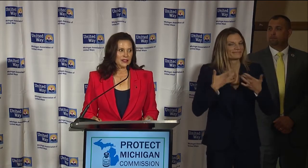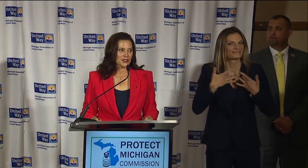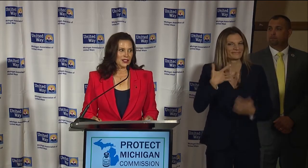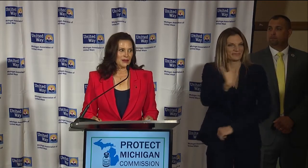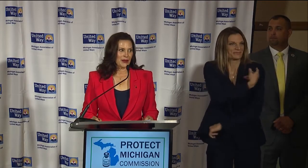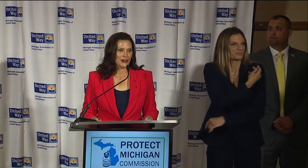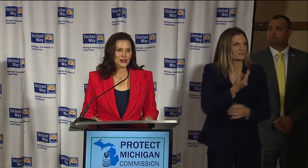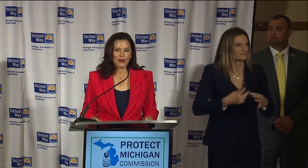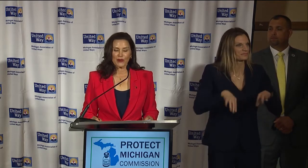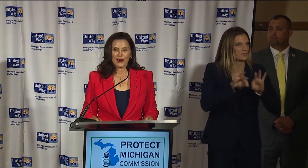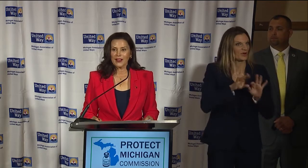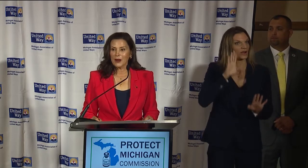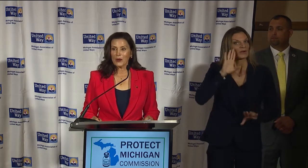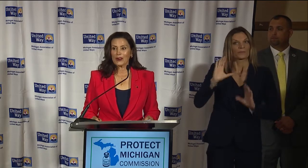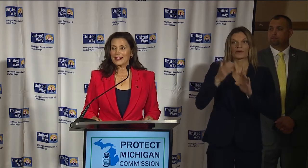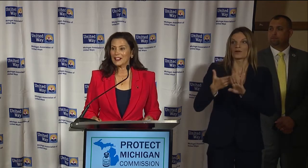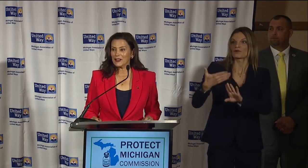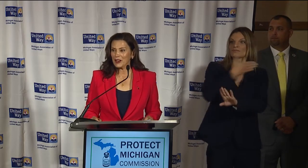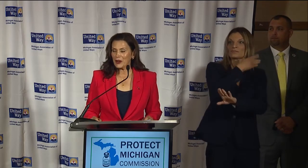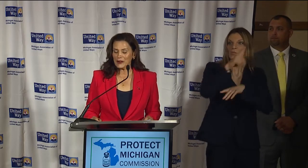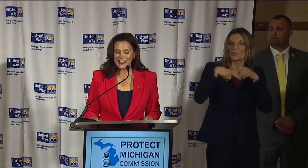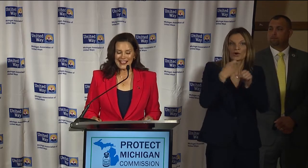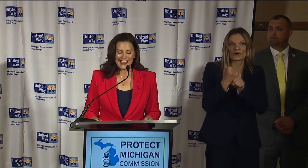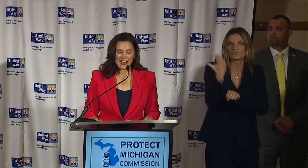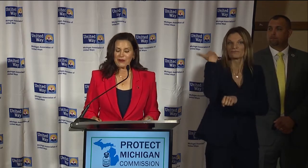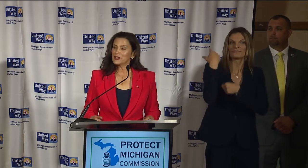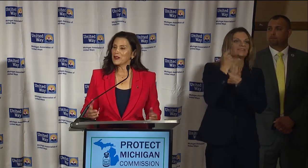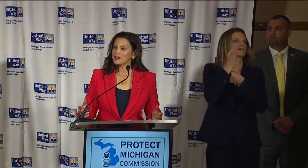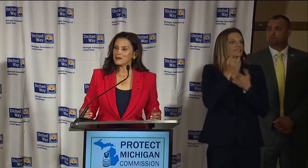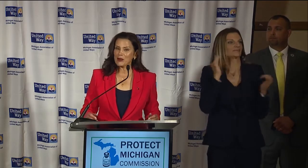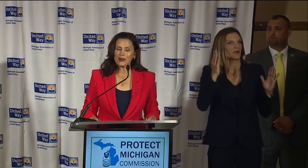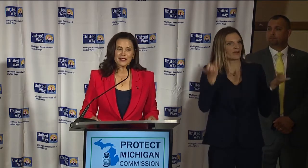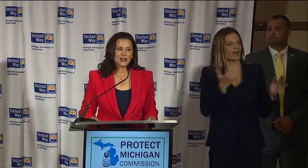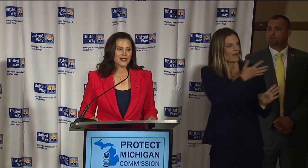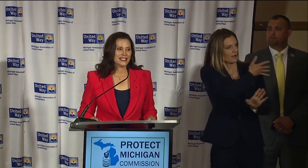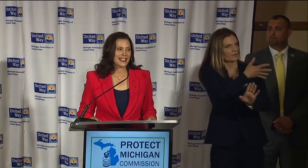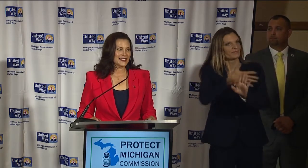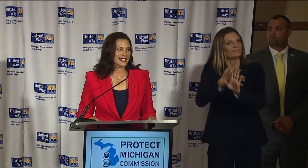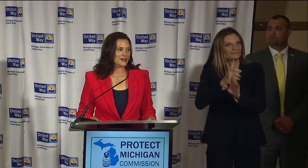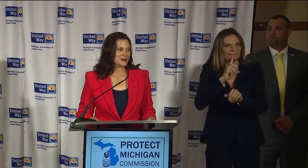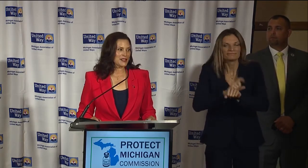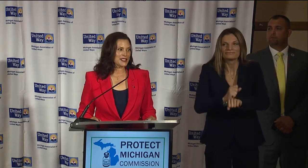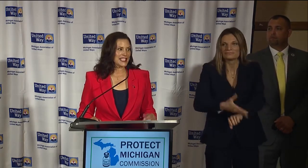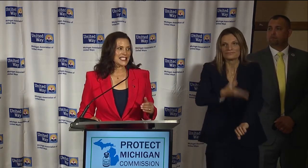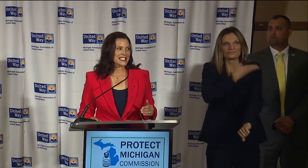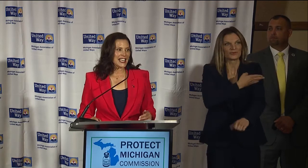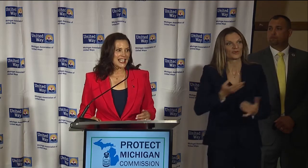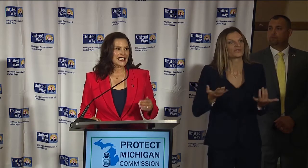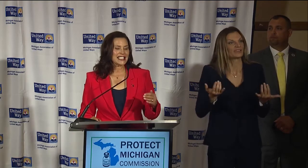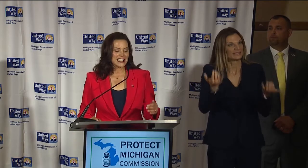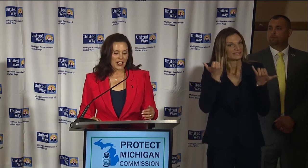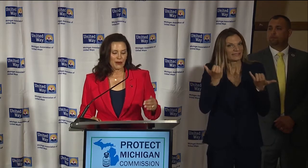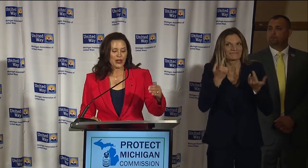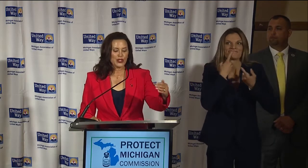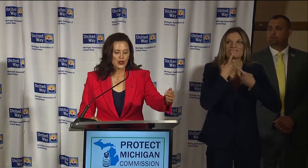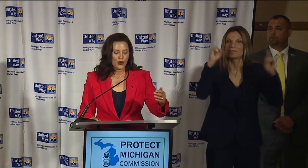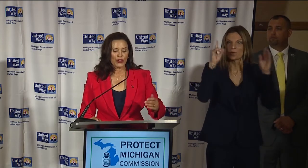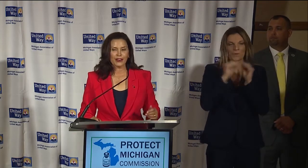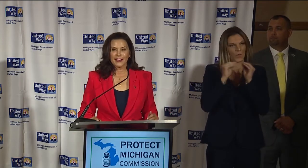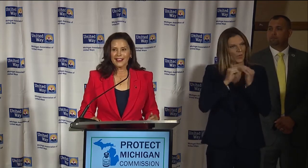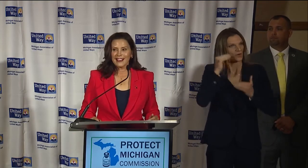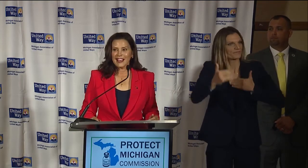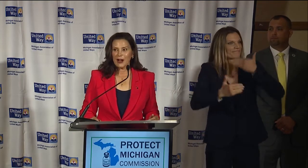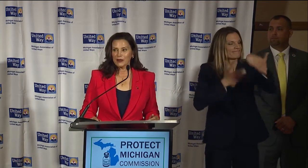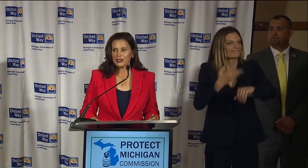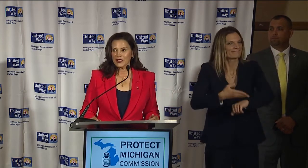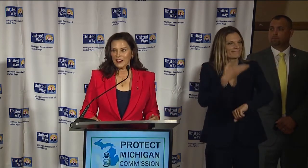strong position compared to where we were a year ago, and yet we do have some more work to do, and today's announcement is an exciting step